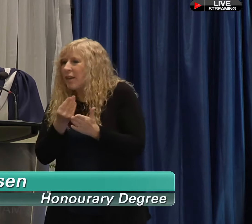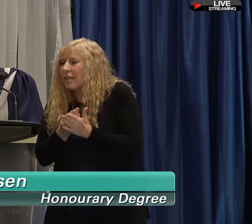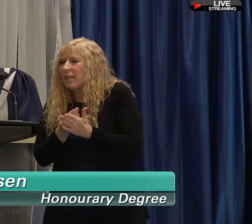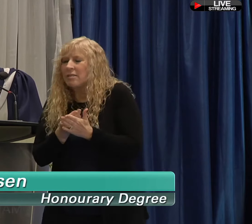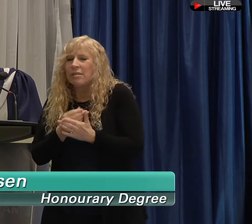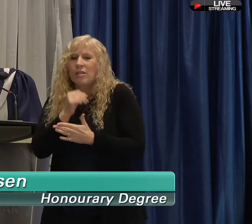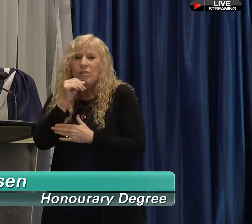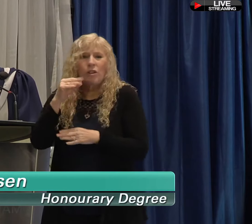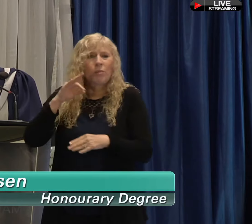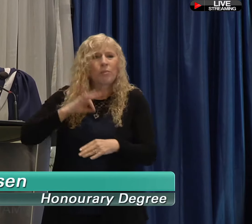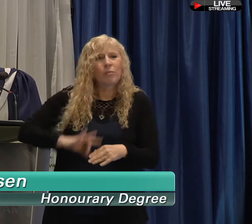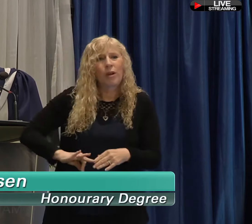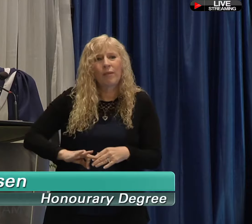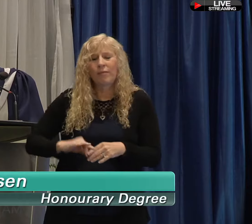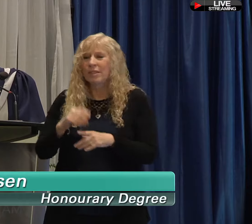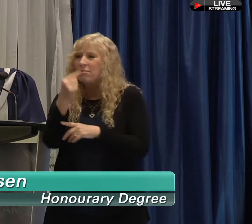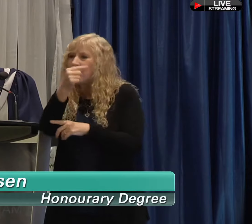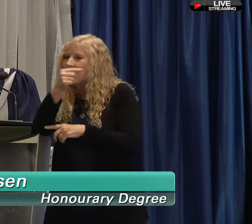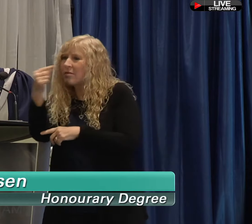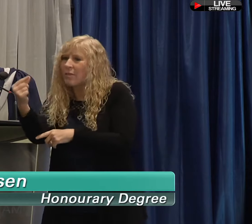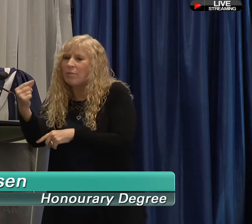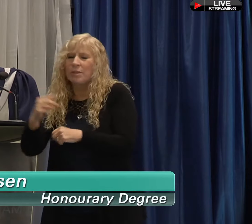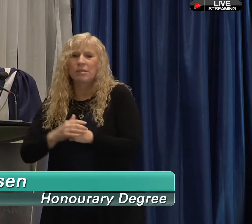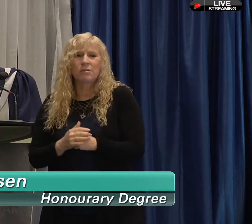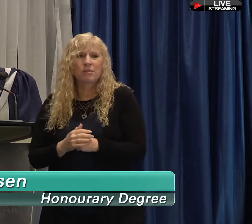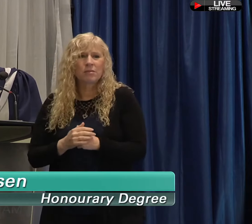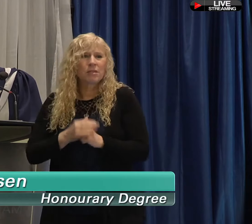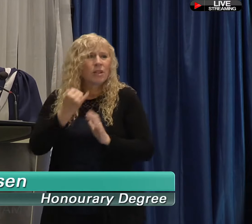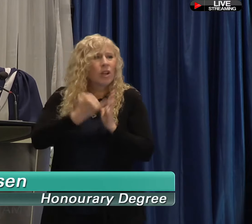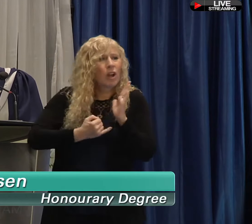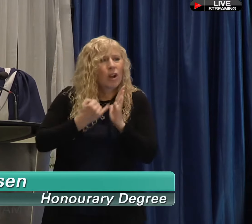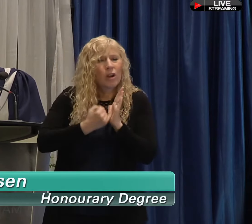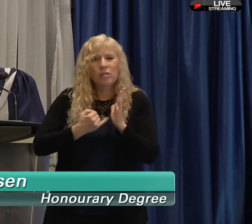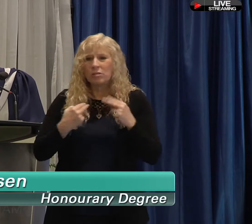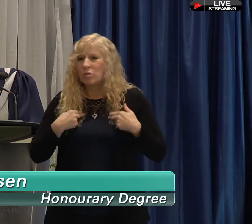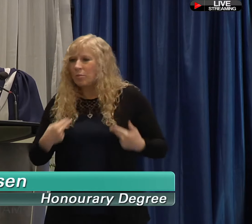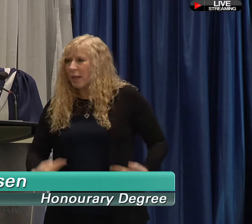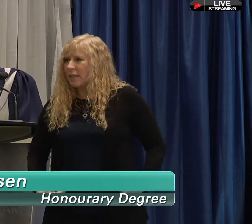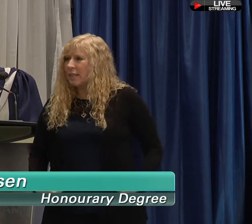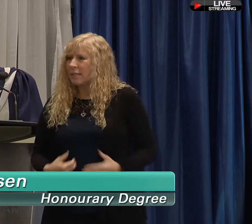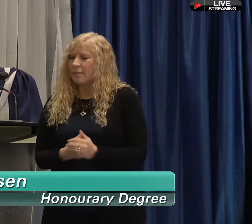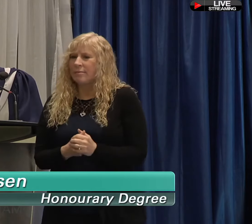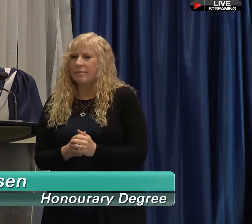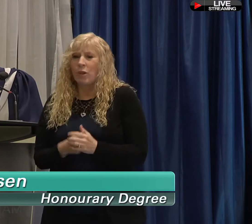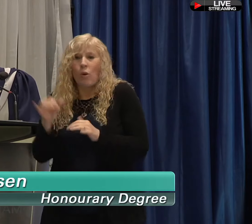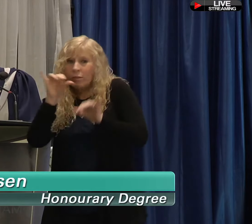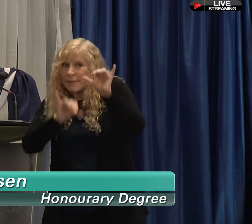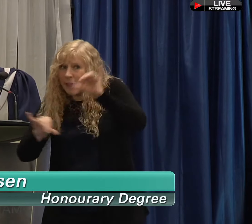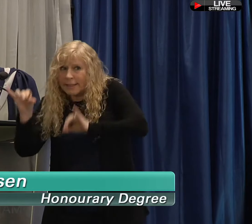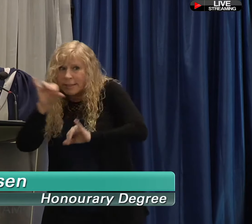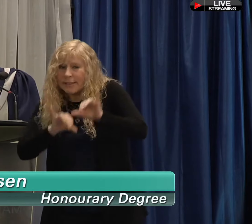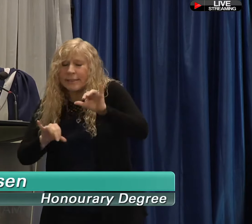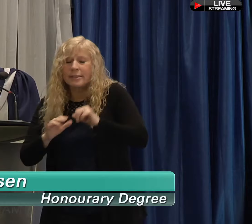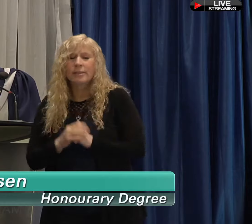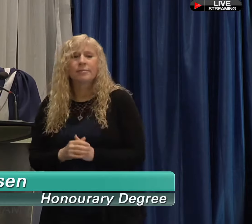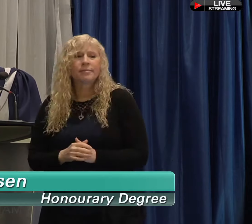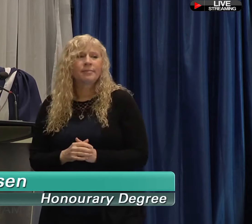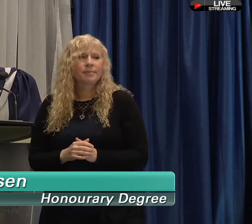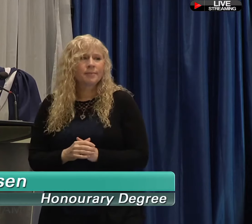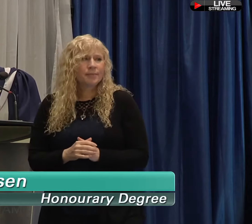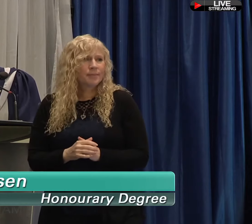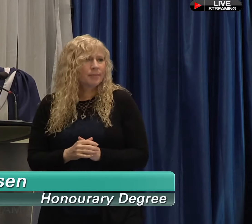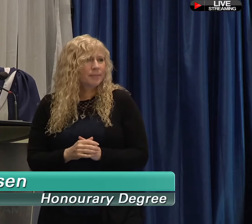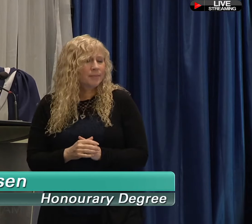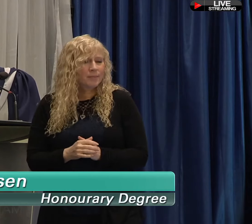nonprofit sector, government, arts and humanities, or sciences. You